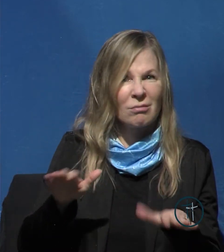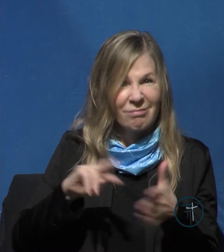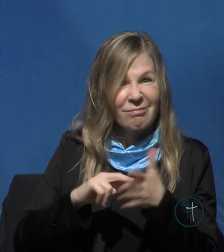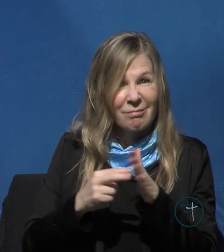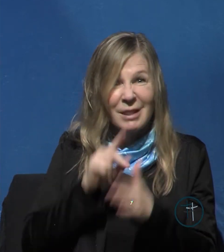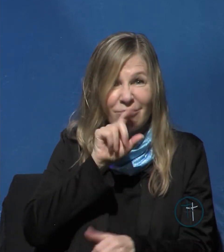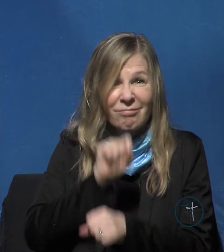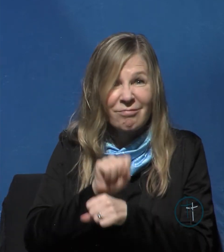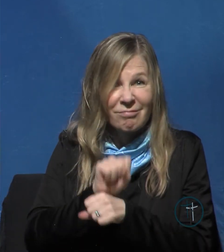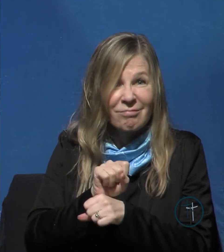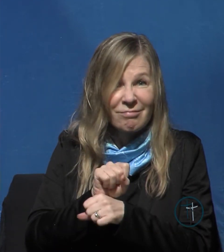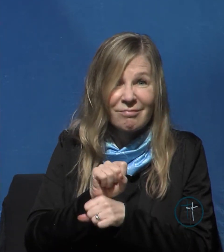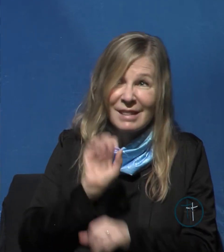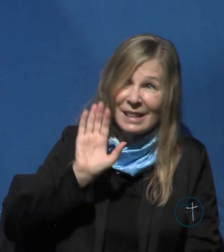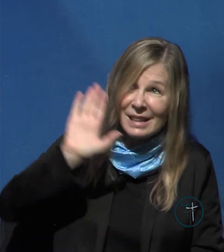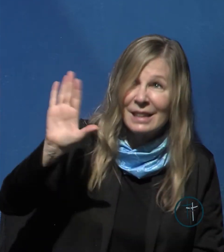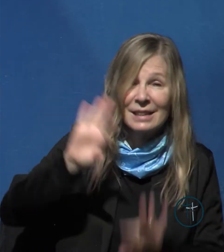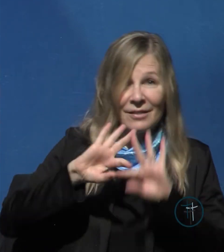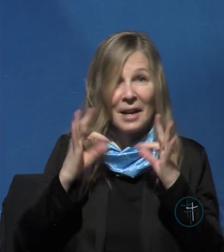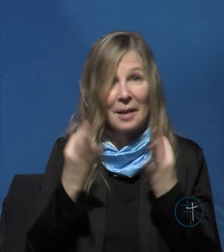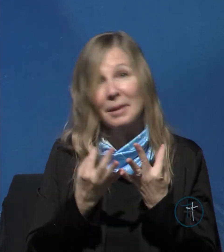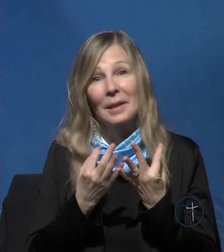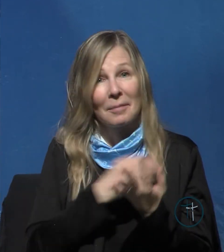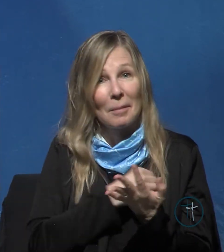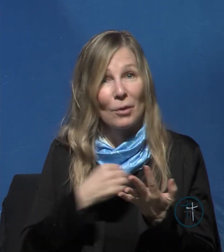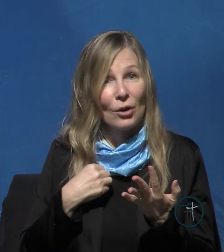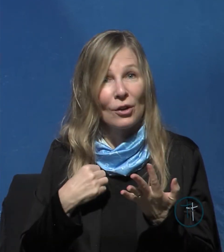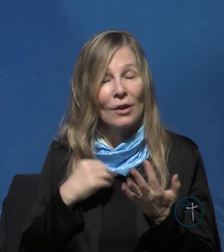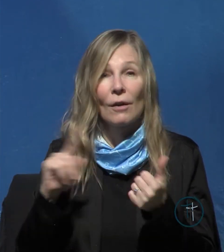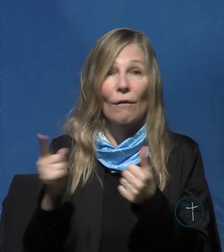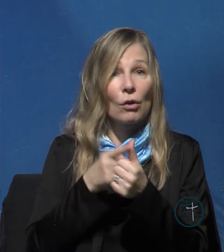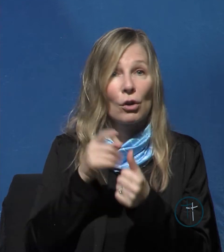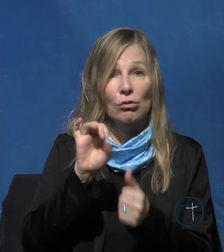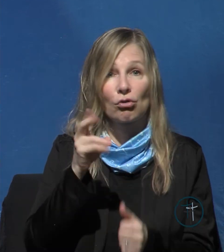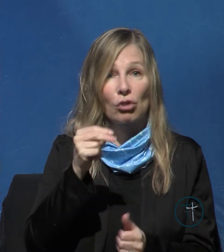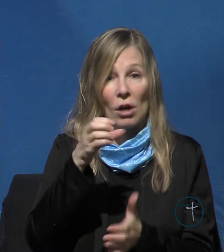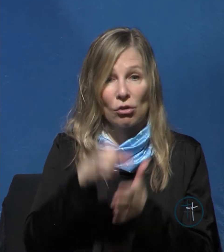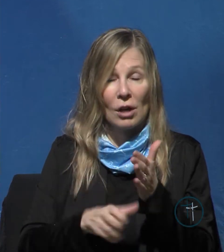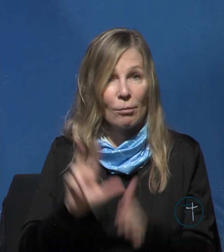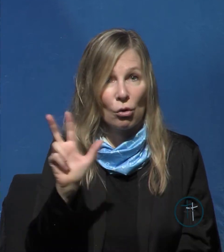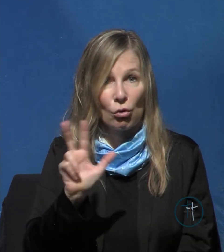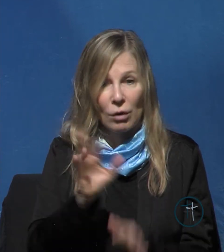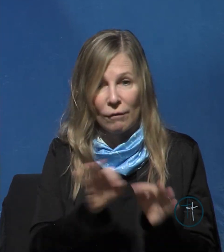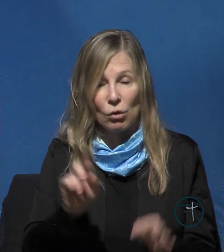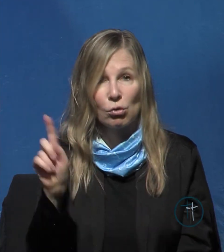in God's family. 1 John chapter 3, verses